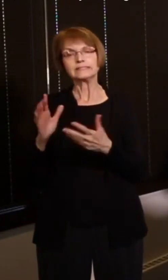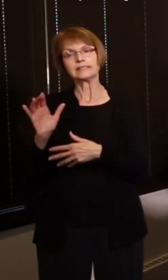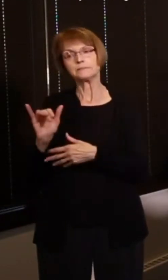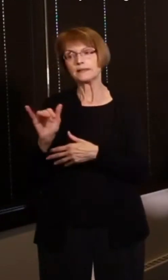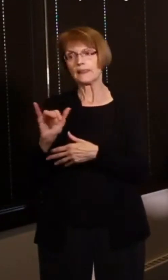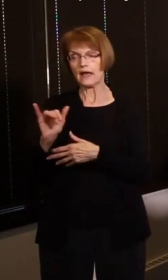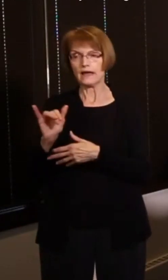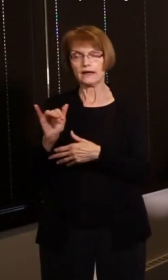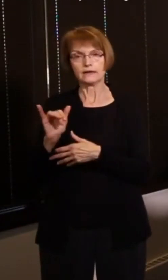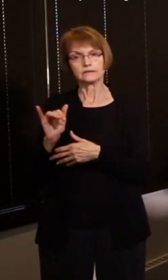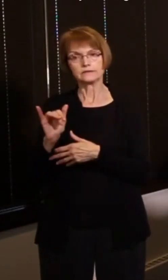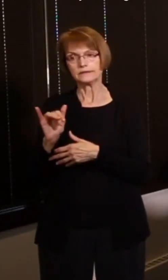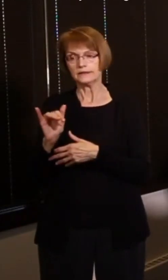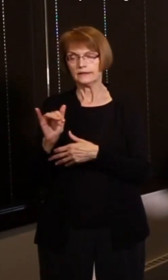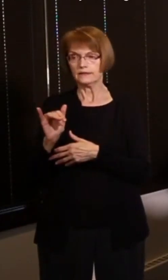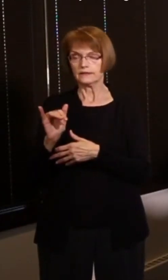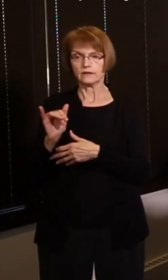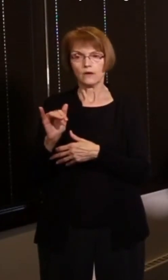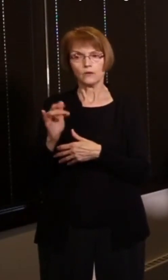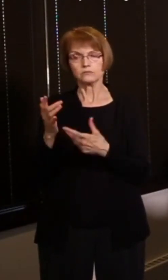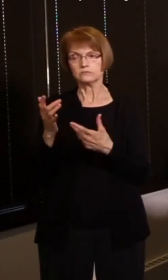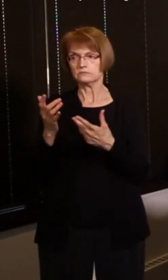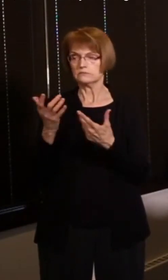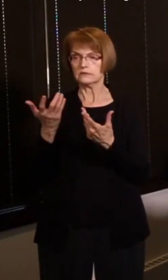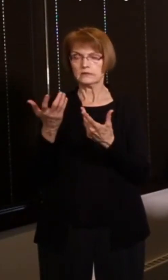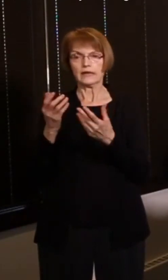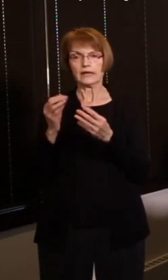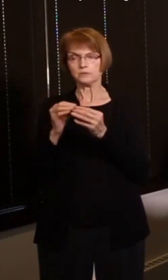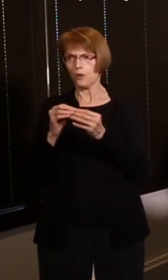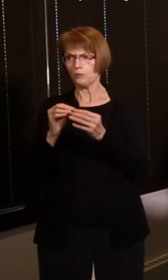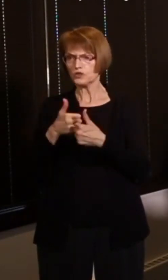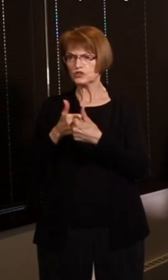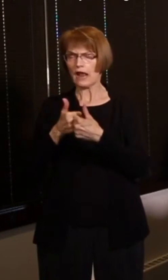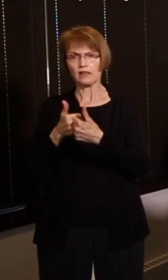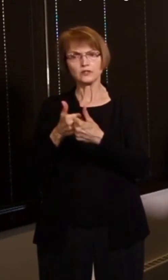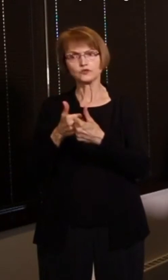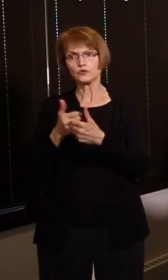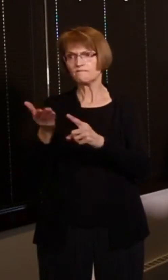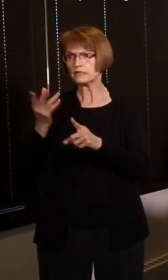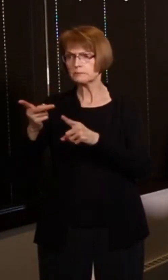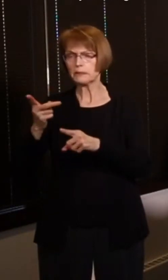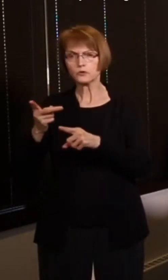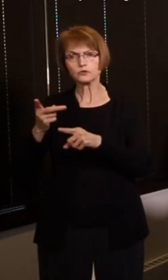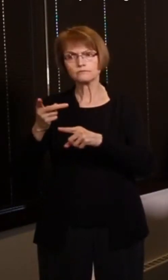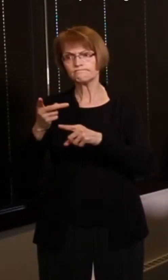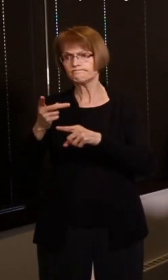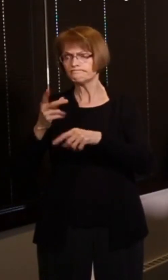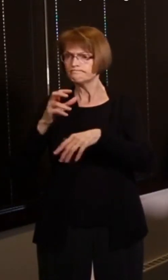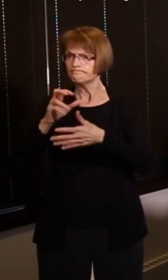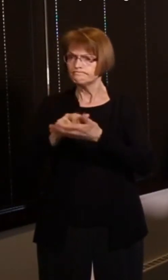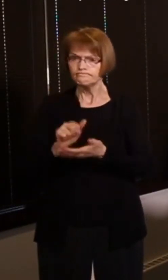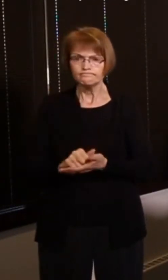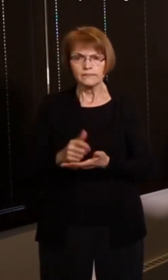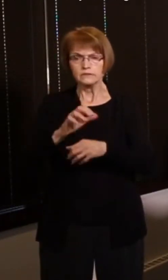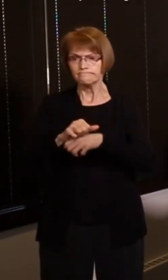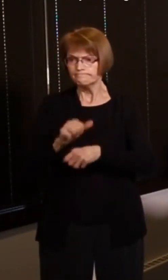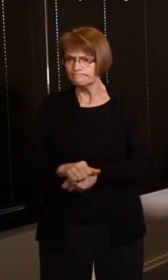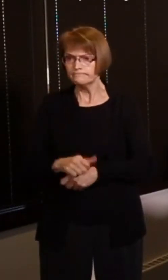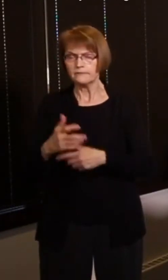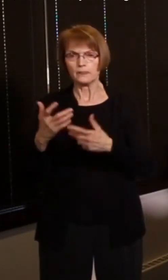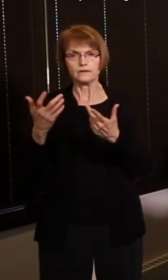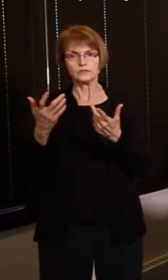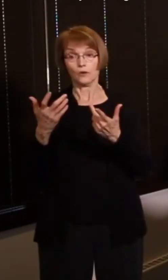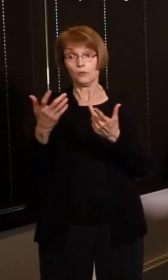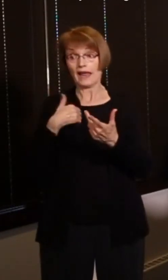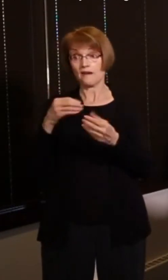more and more challenging to fill slots. And so what I mean by that is we're inviting a lot more people to come in and get vaccinated, and we're having to invite a lot